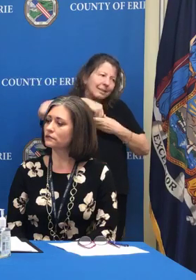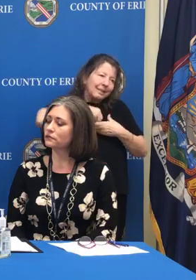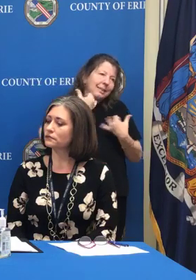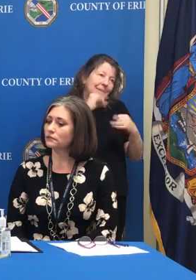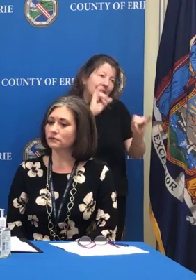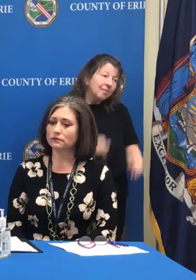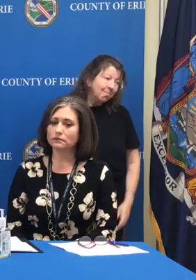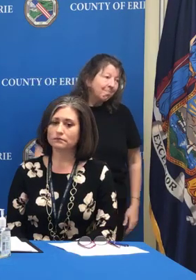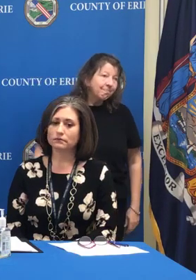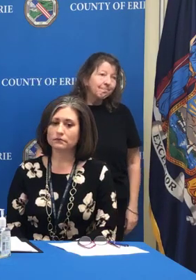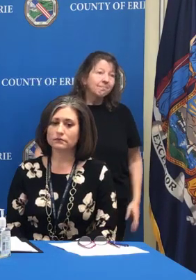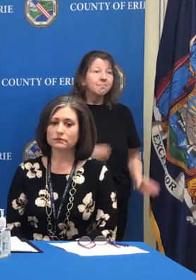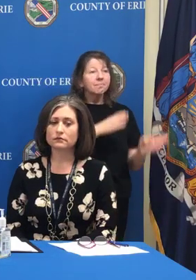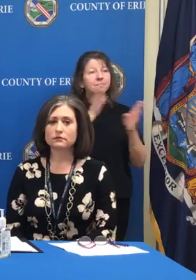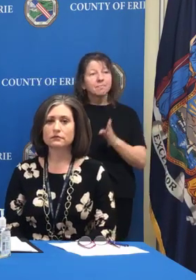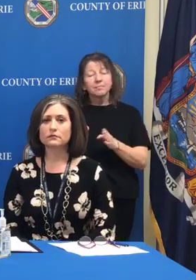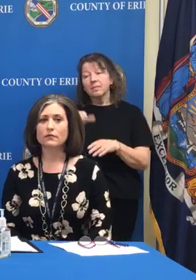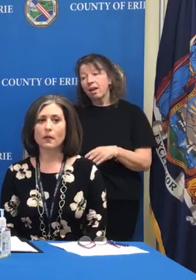Maki?